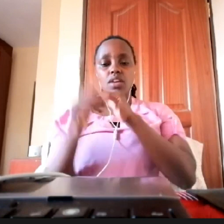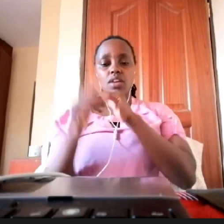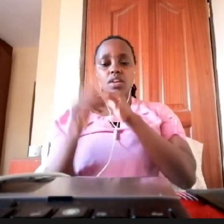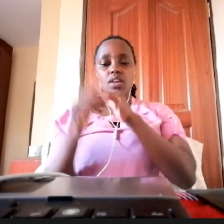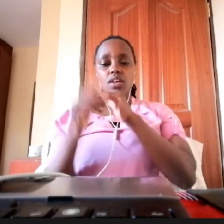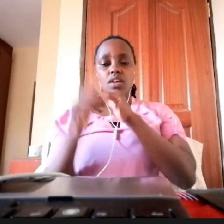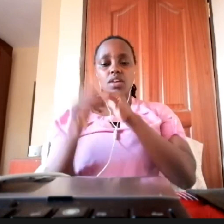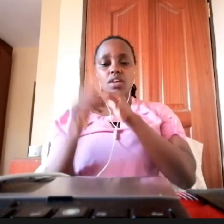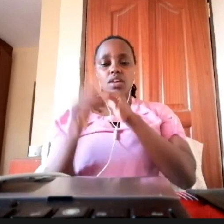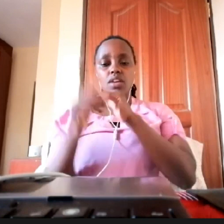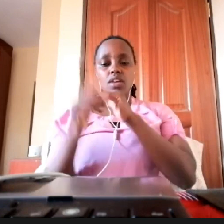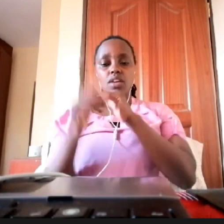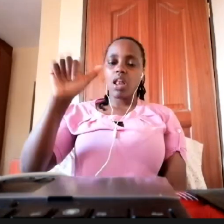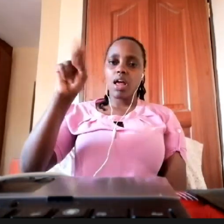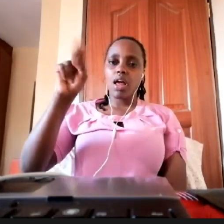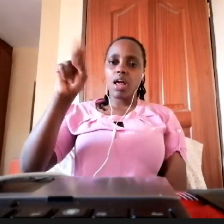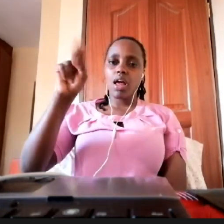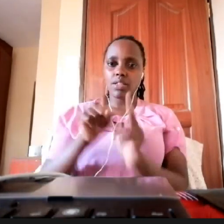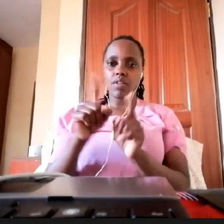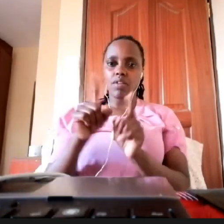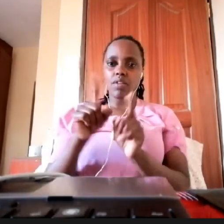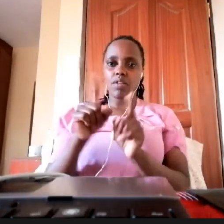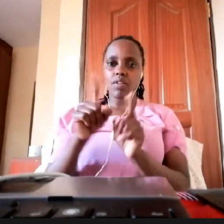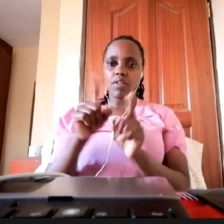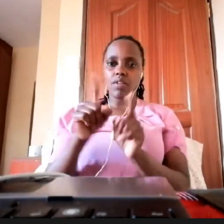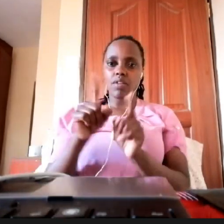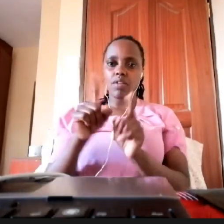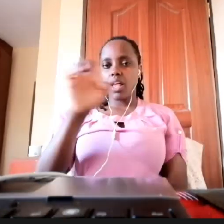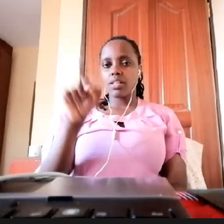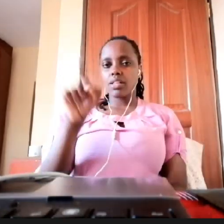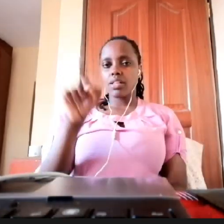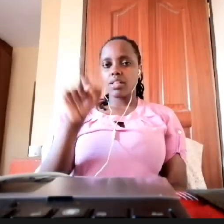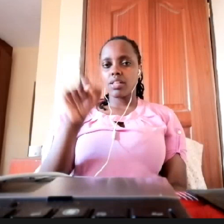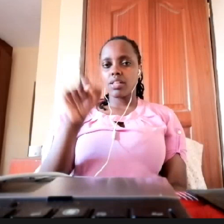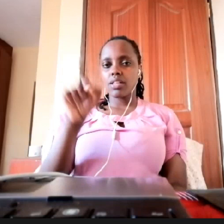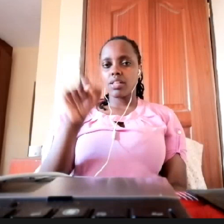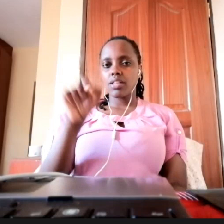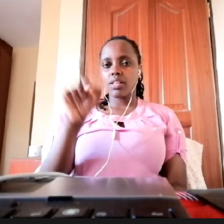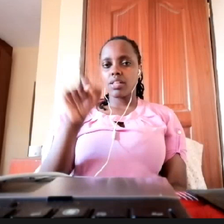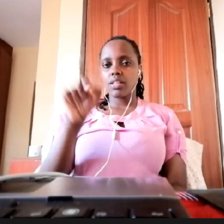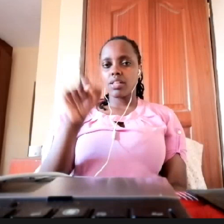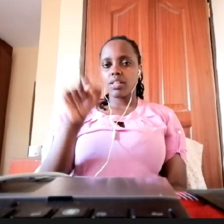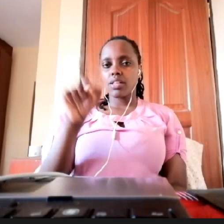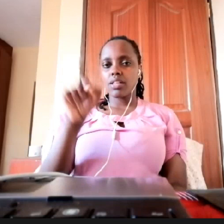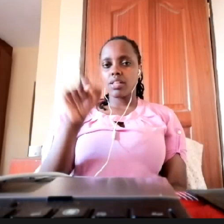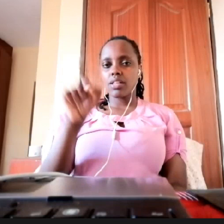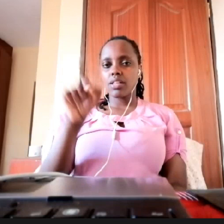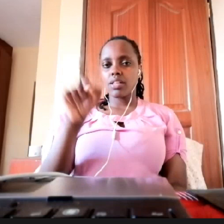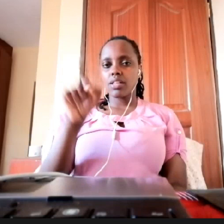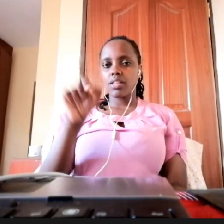structure under the Child Protection Alliance, and it mainly looks at, comprises children.